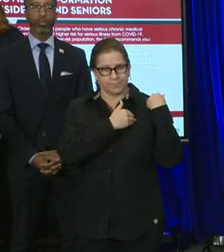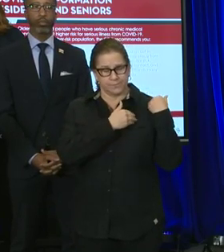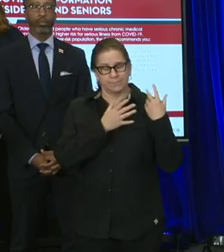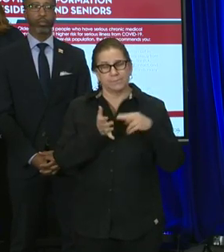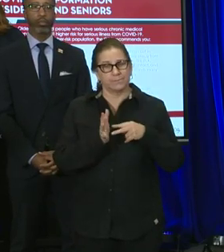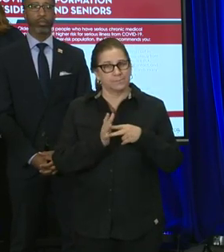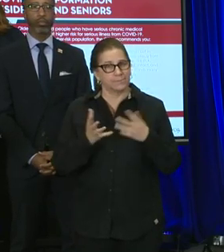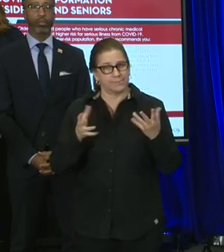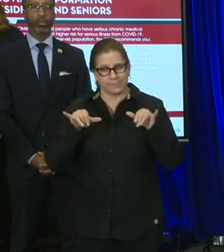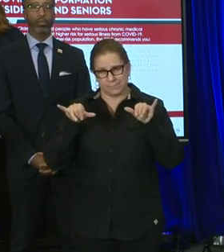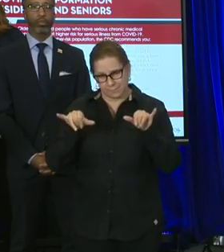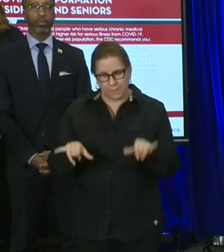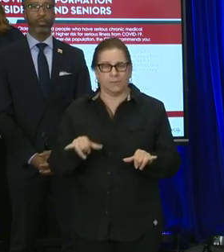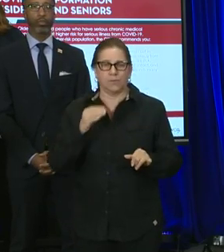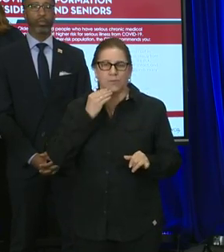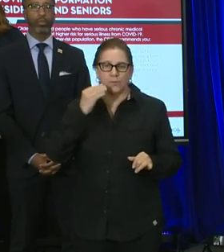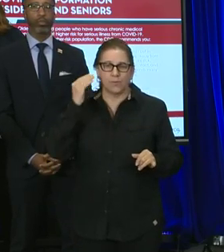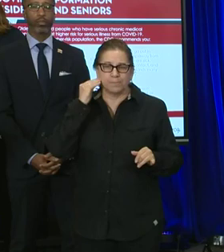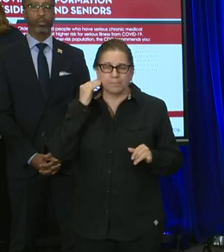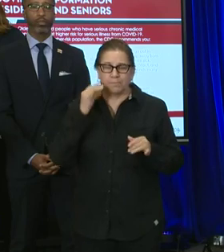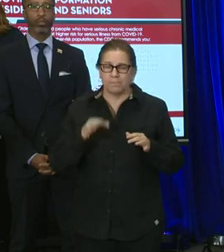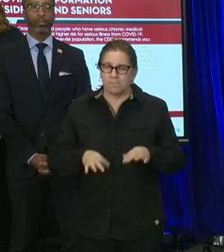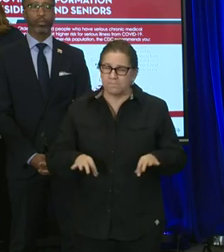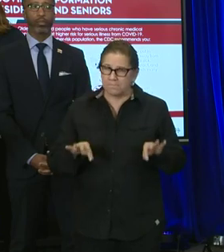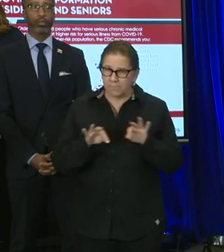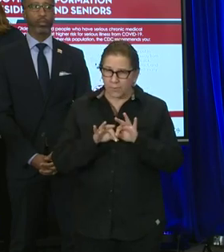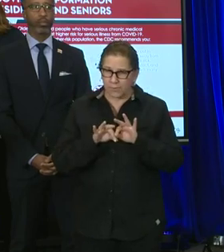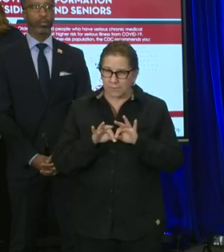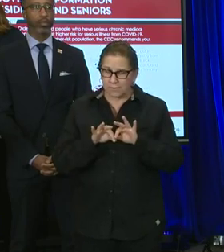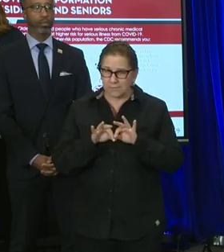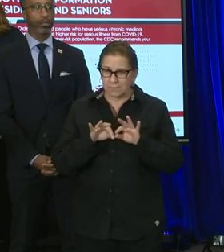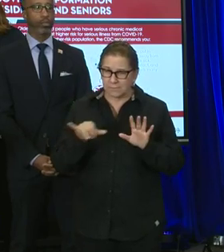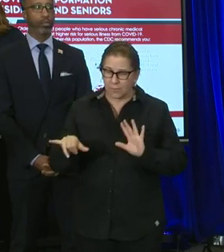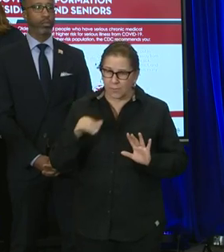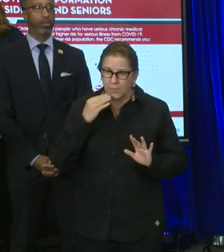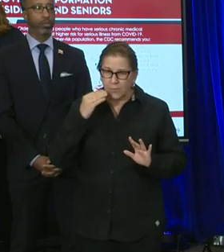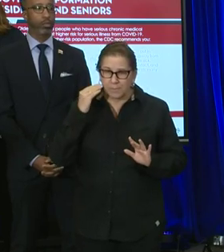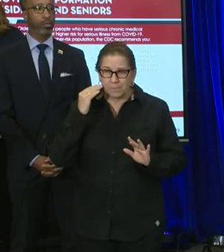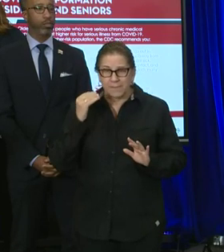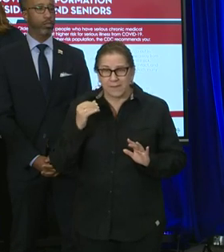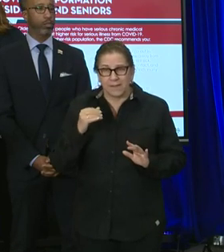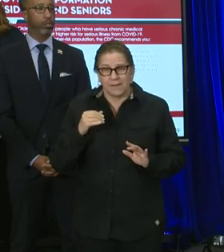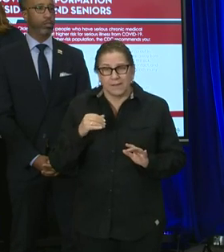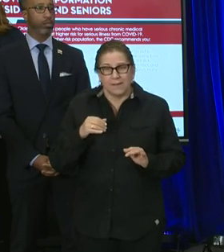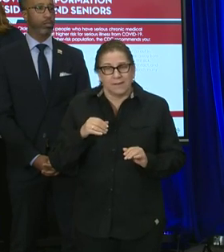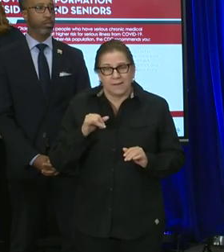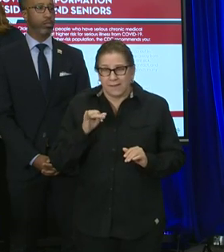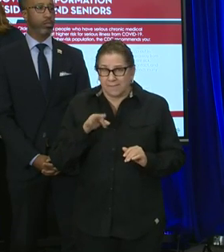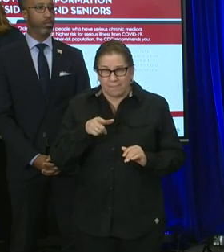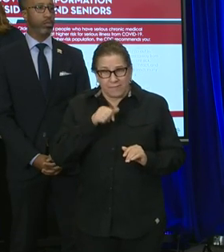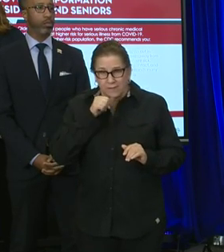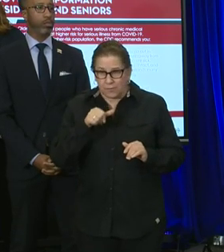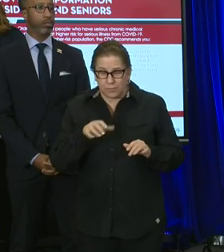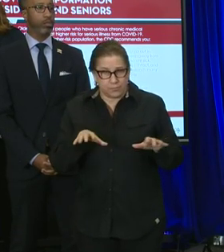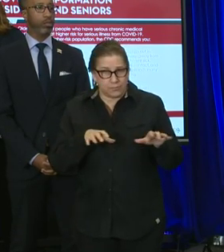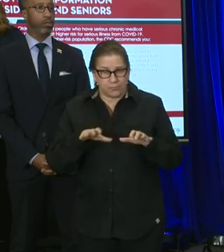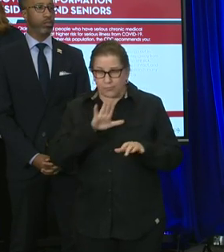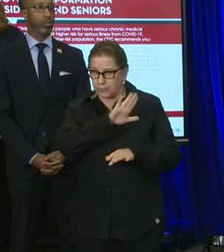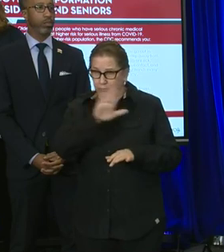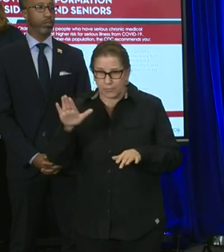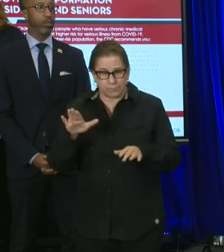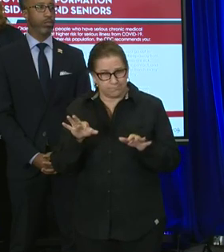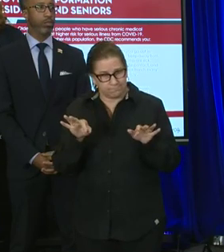More than everything, we need anyone who is not performing an essential service or activity to stay